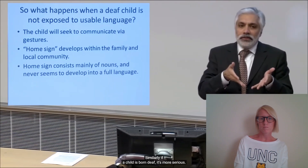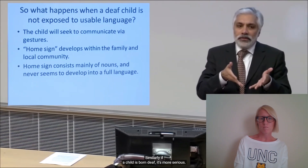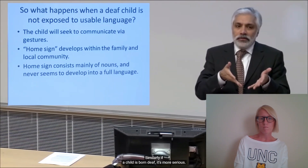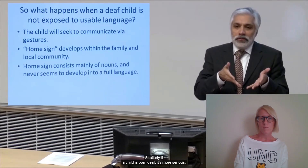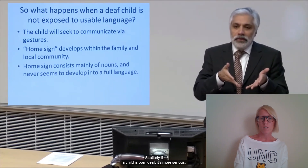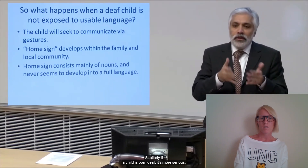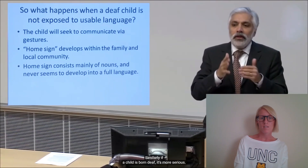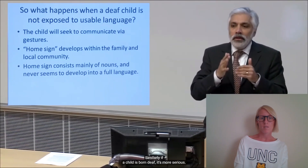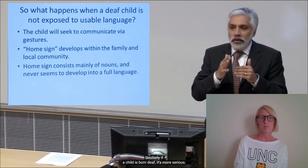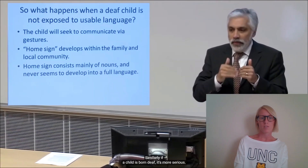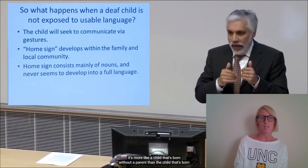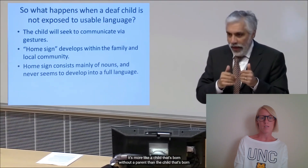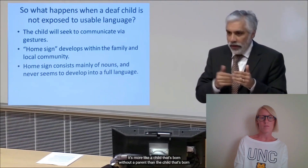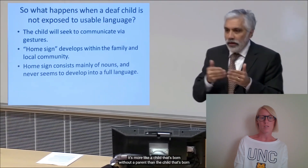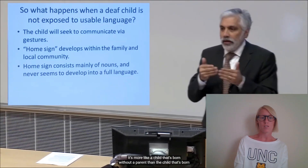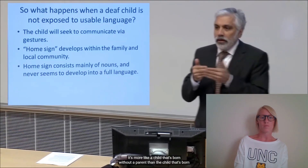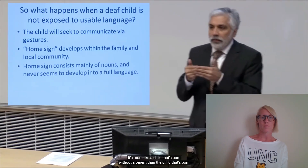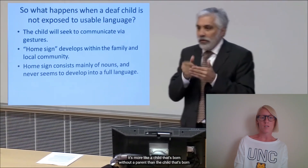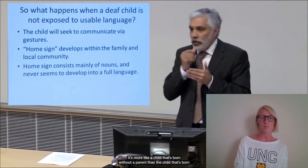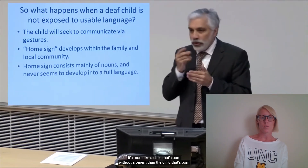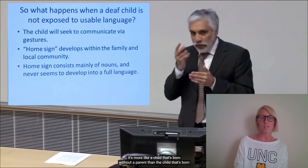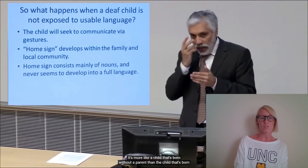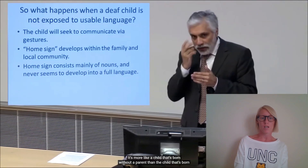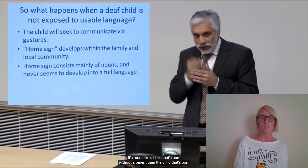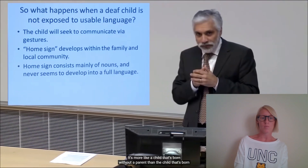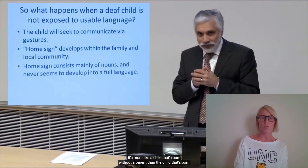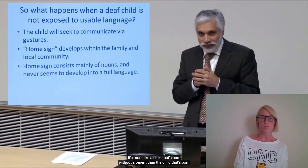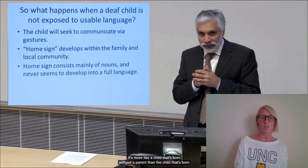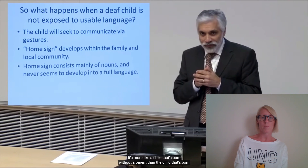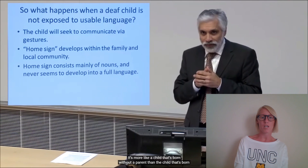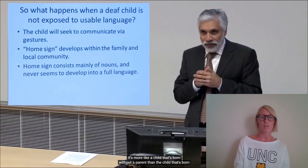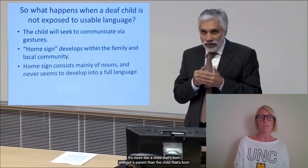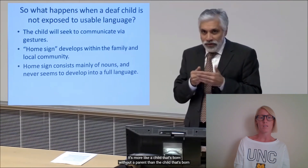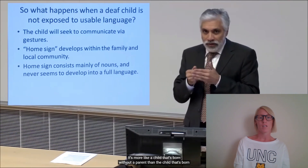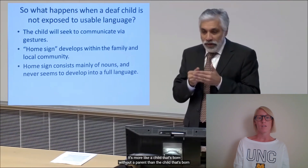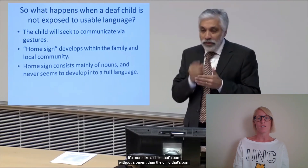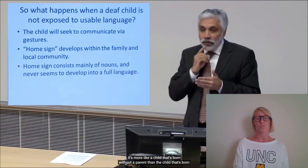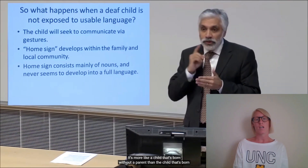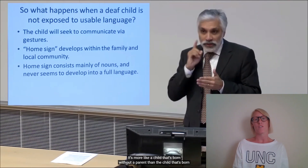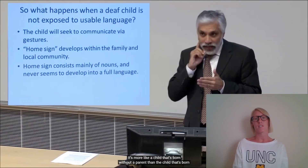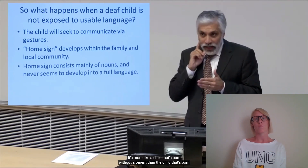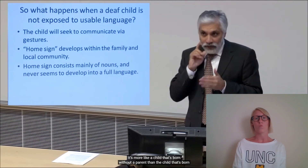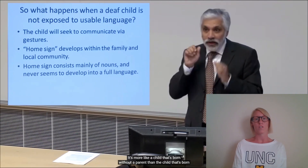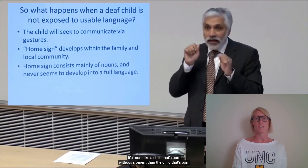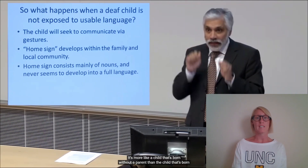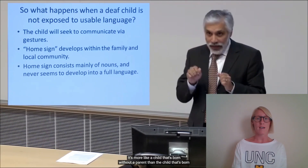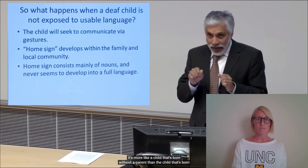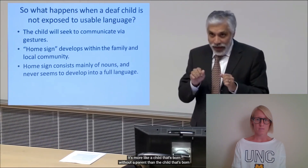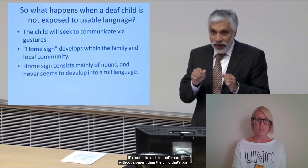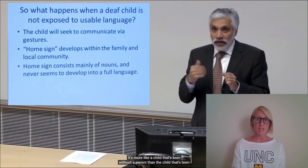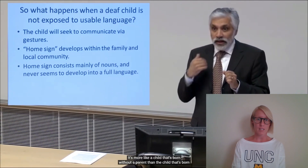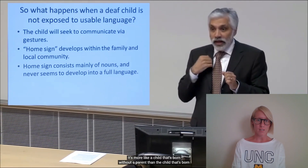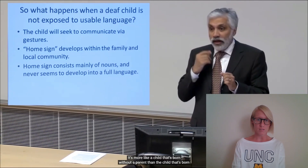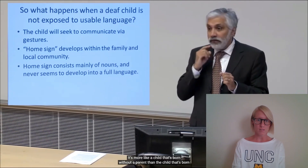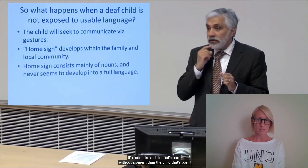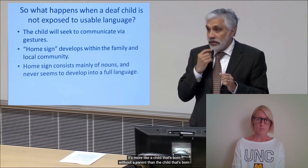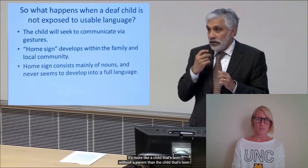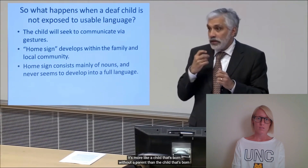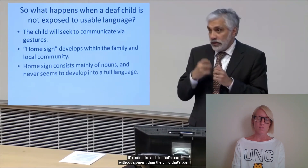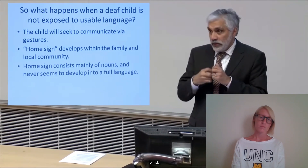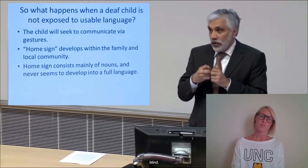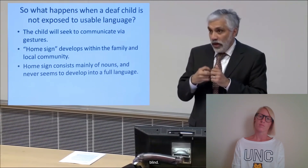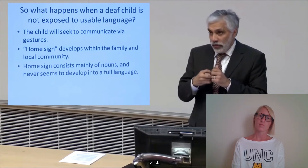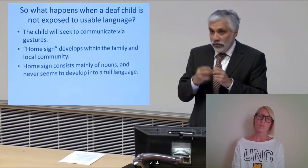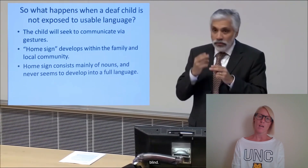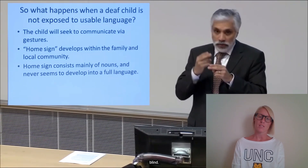it's more serious. Similarly, It's more like a it's child more like that a child that's born without a parent. that's than the born child without that's a born parent deaf than and the child